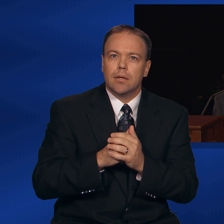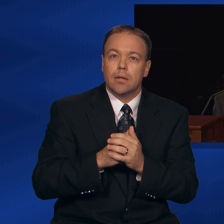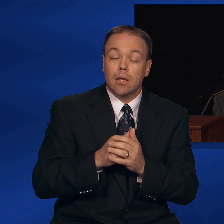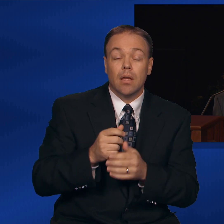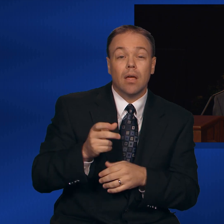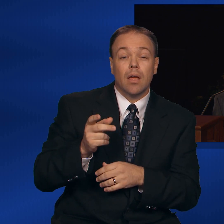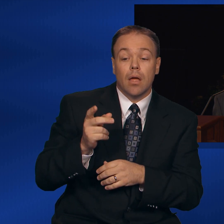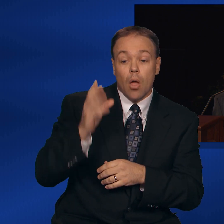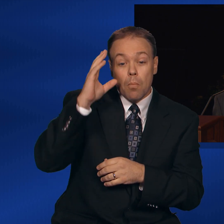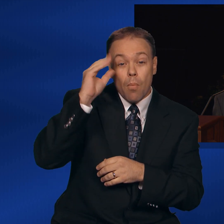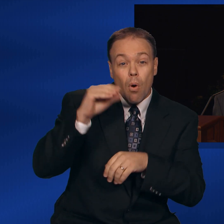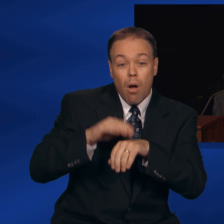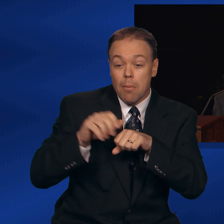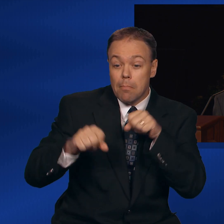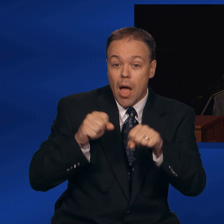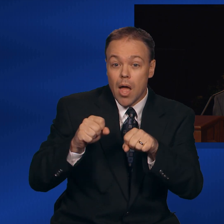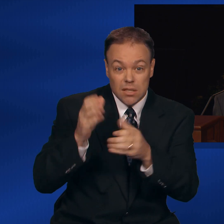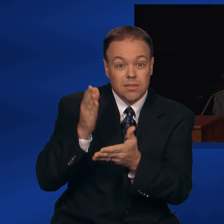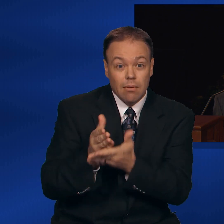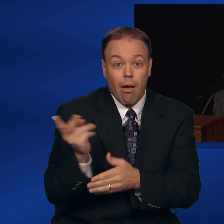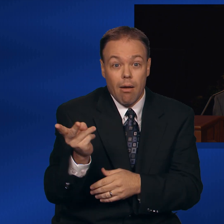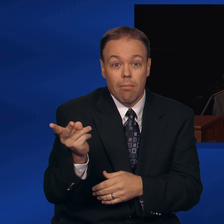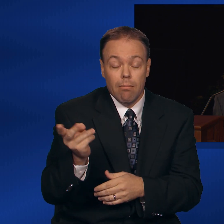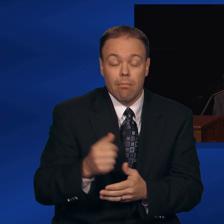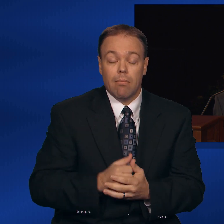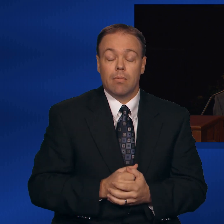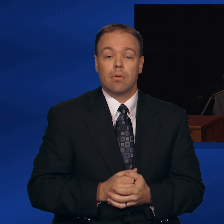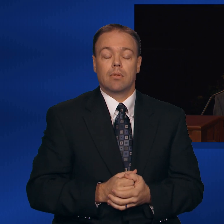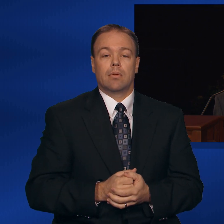"Stop the boys on the bikes."